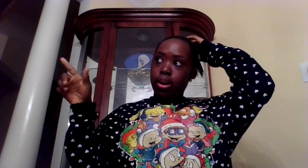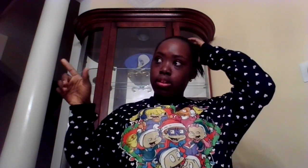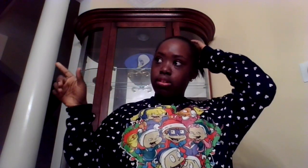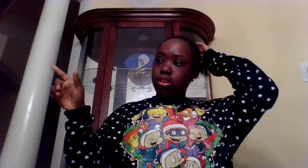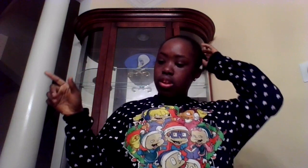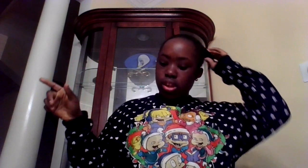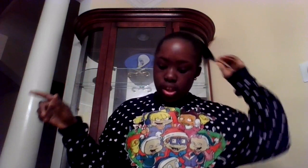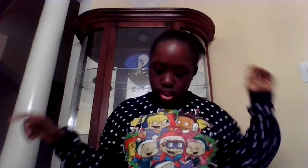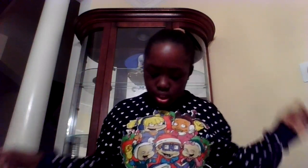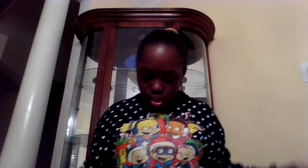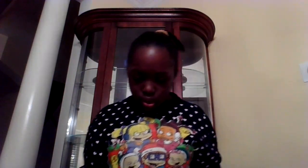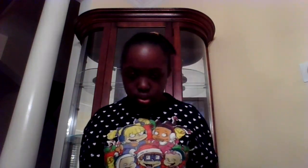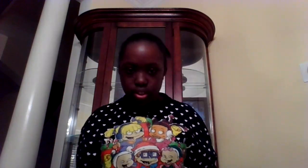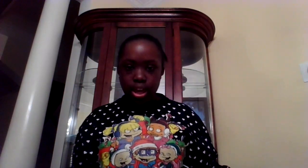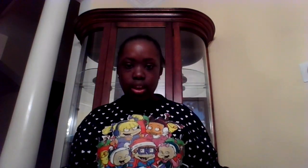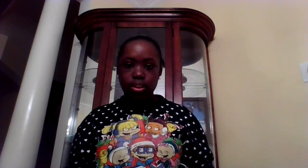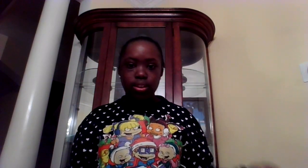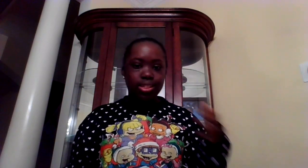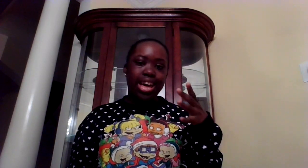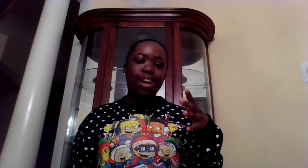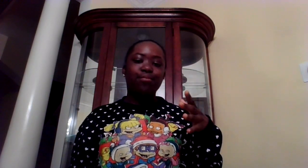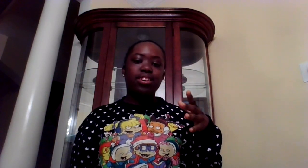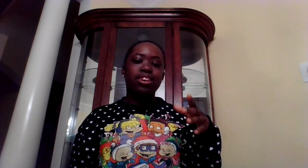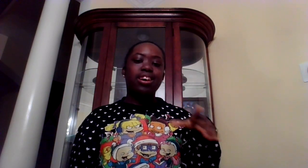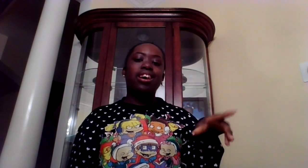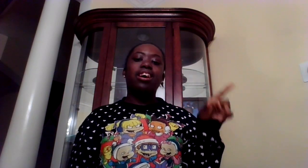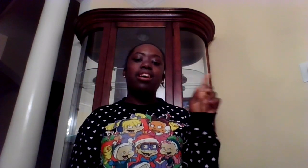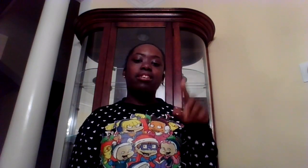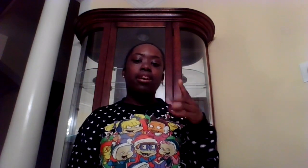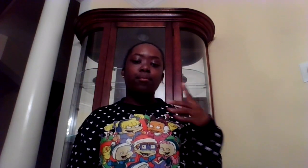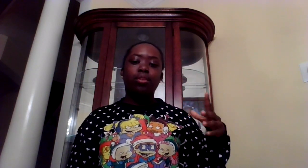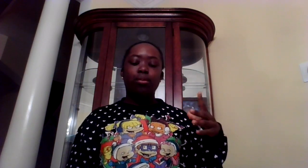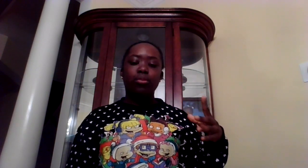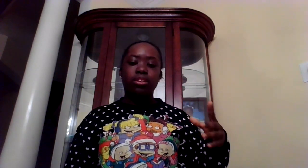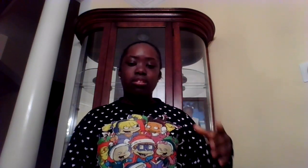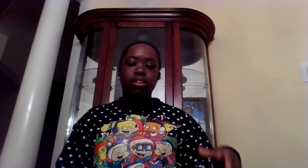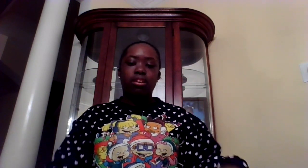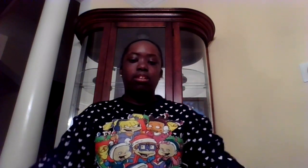buzz. So this outfit I'm wearing a